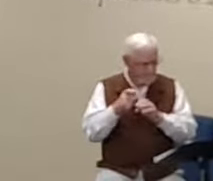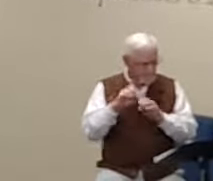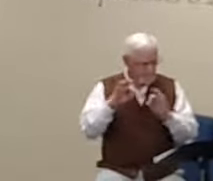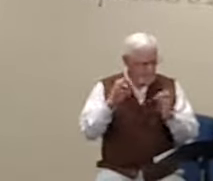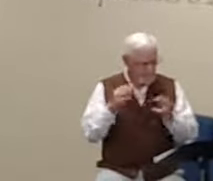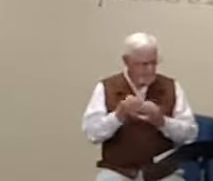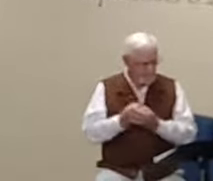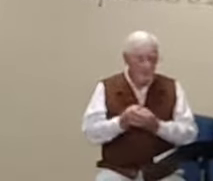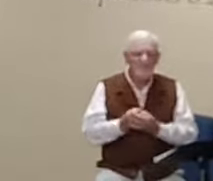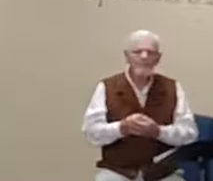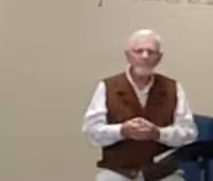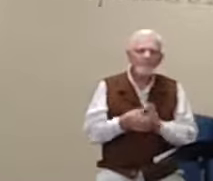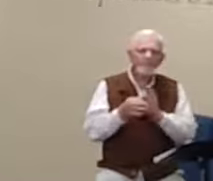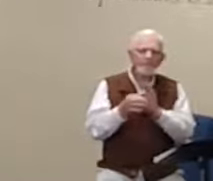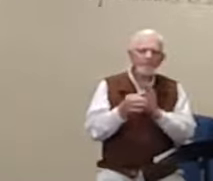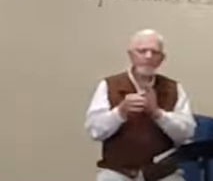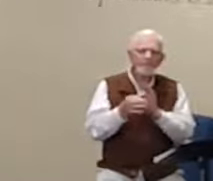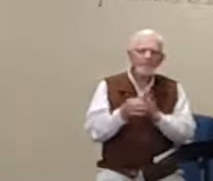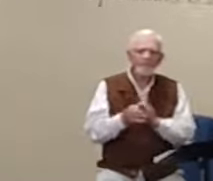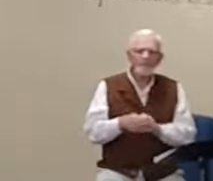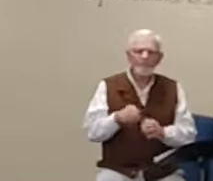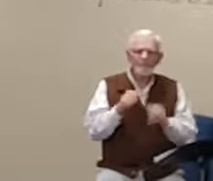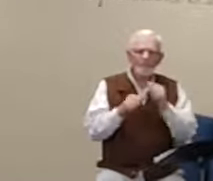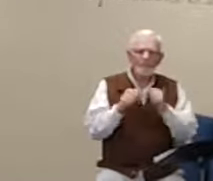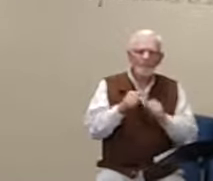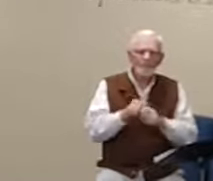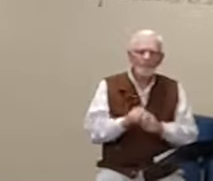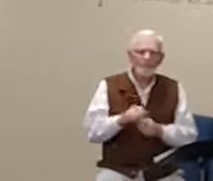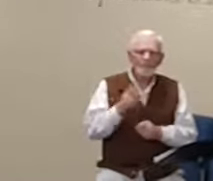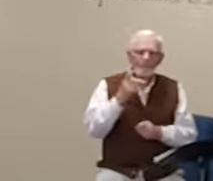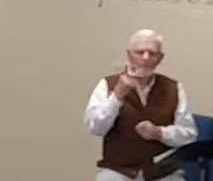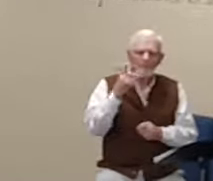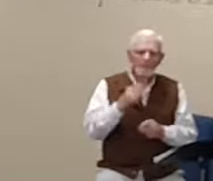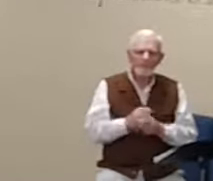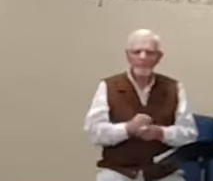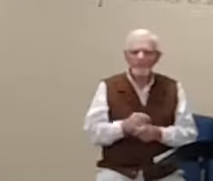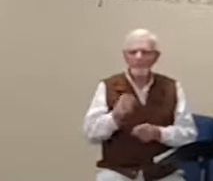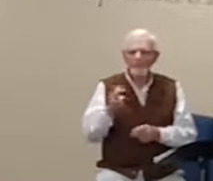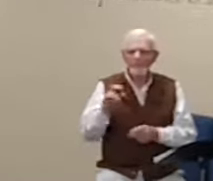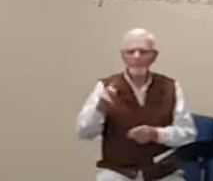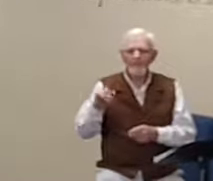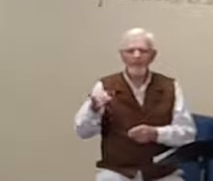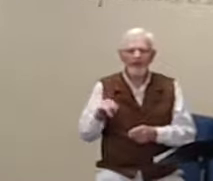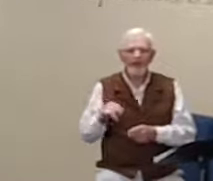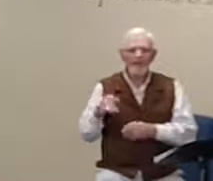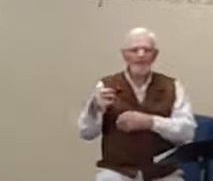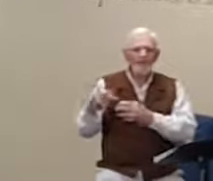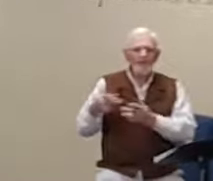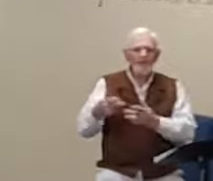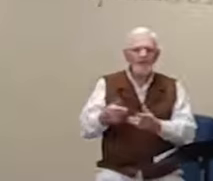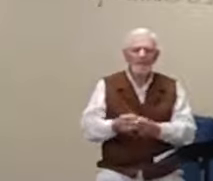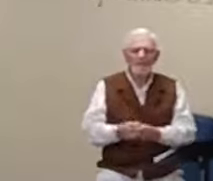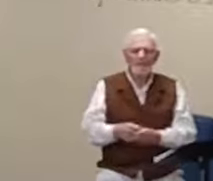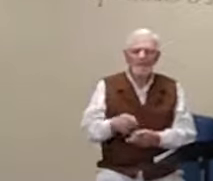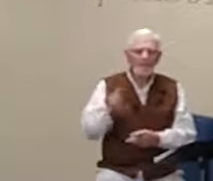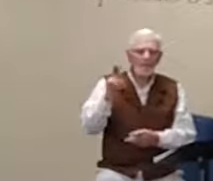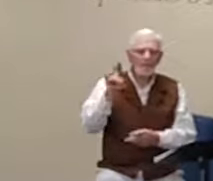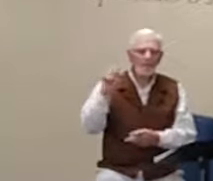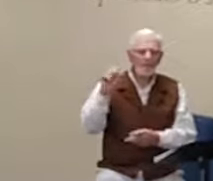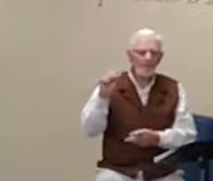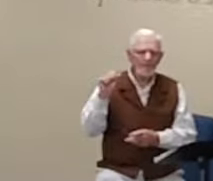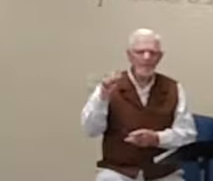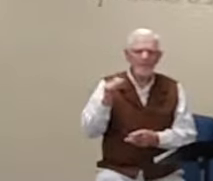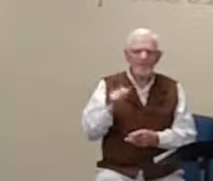tossed back and forth and the alcoholism, my parents were very much part of the hippie generation, along with my uncles and my aunts and the